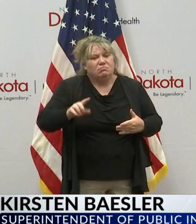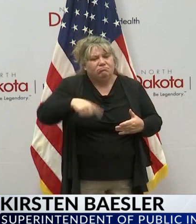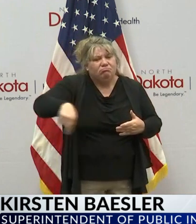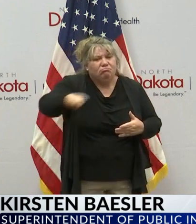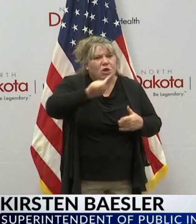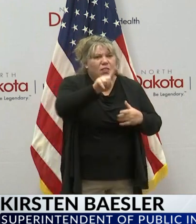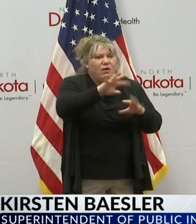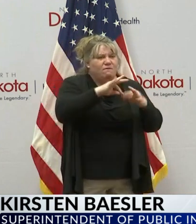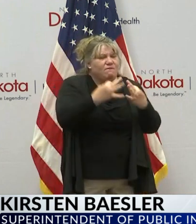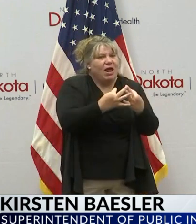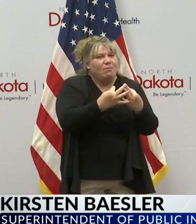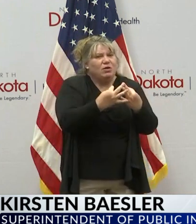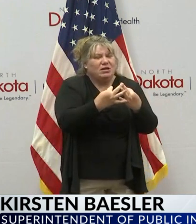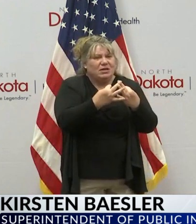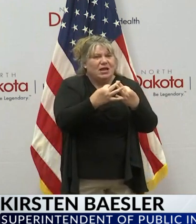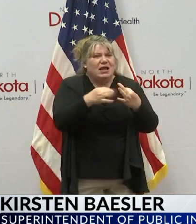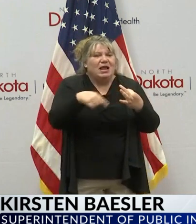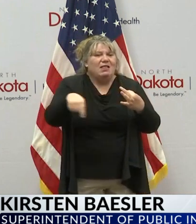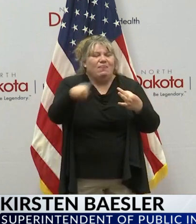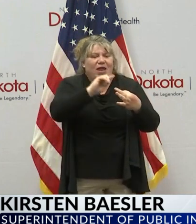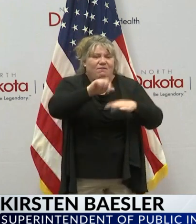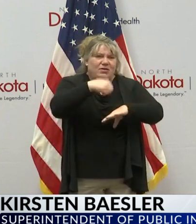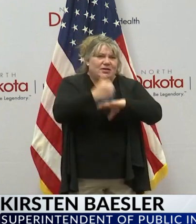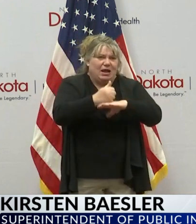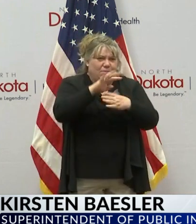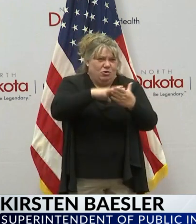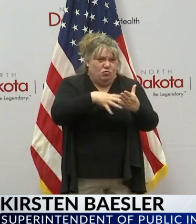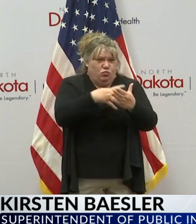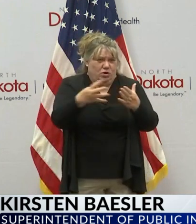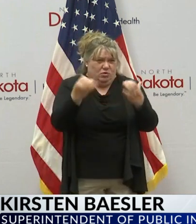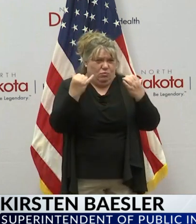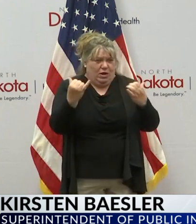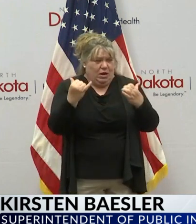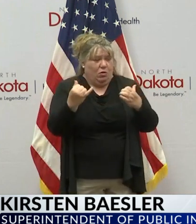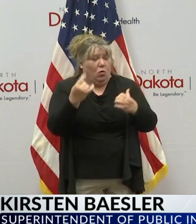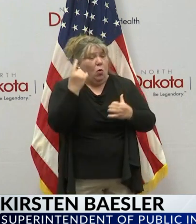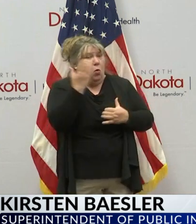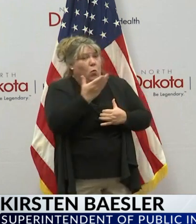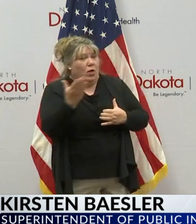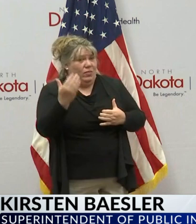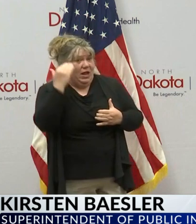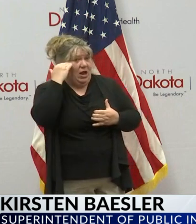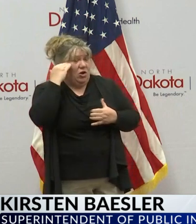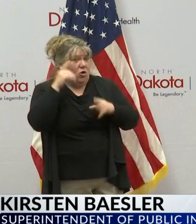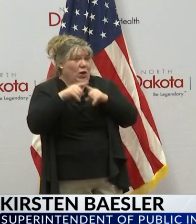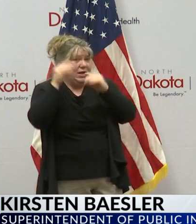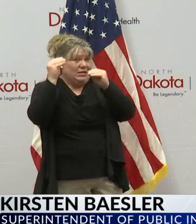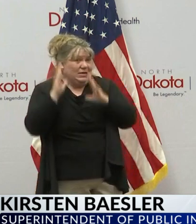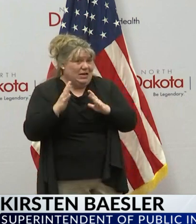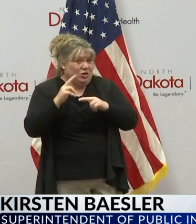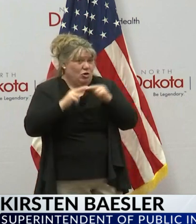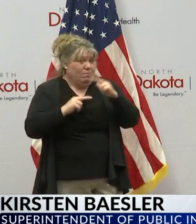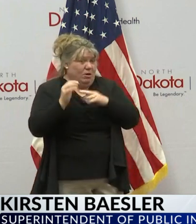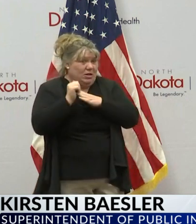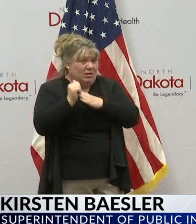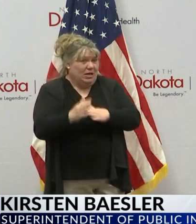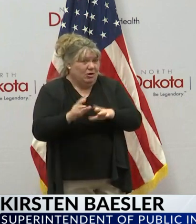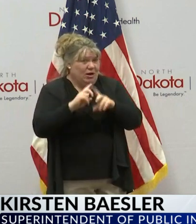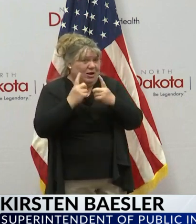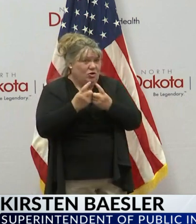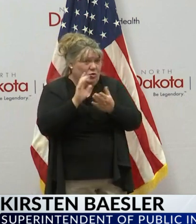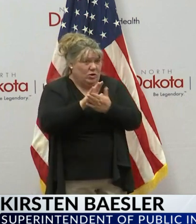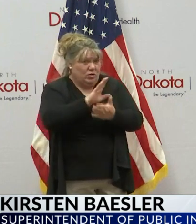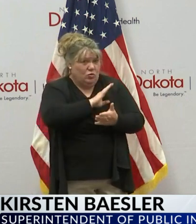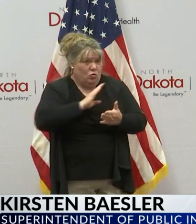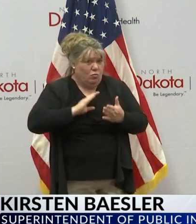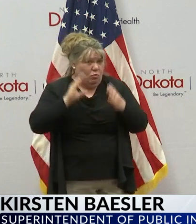in a rhythm right now. And one thing that I do know from those roles that the governor mentioned as a teacher, a building leader, and a district school board